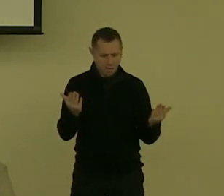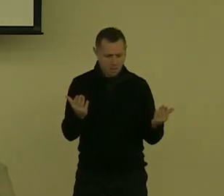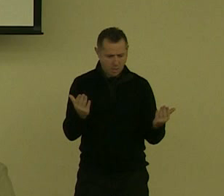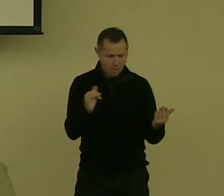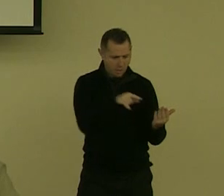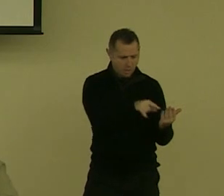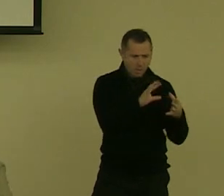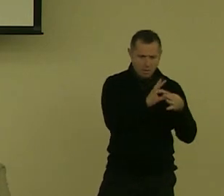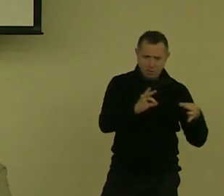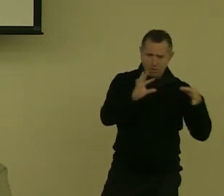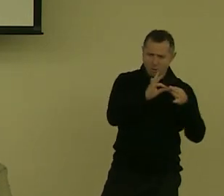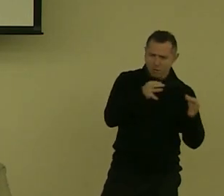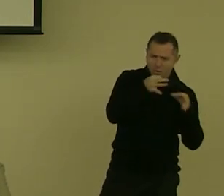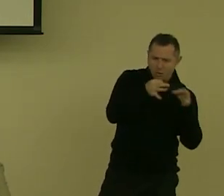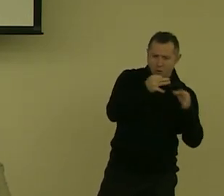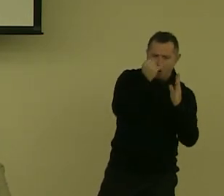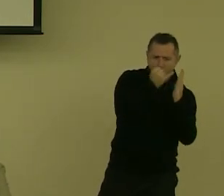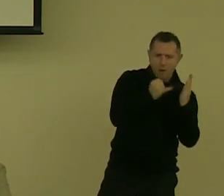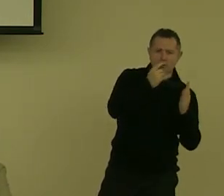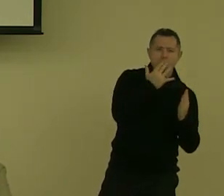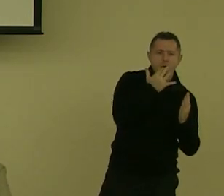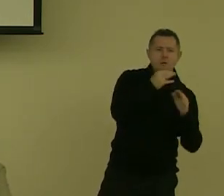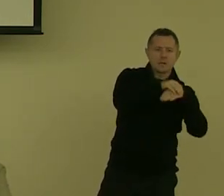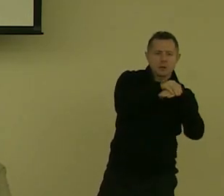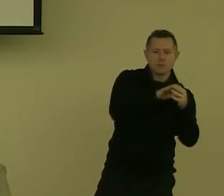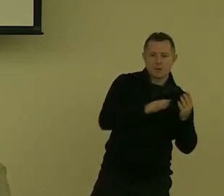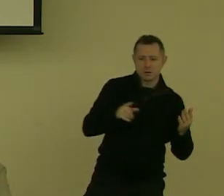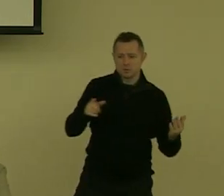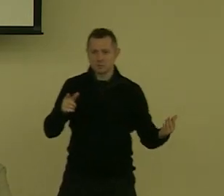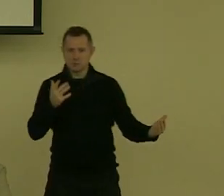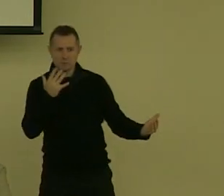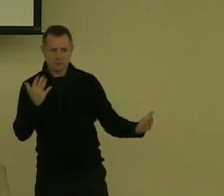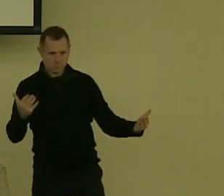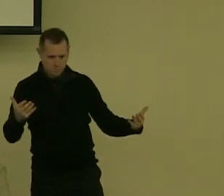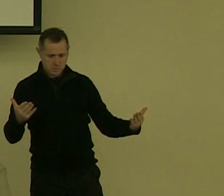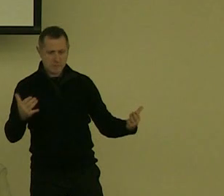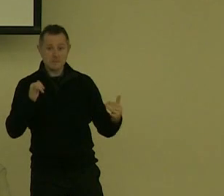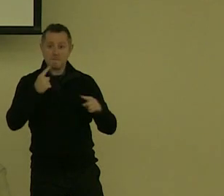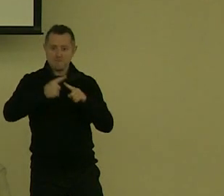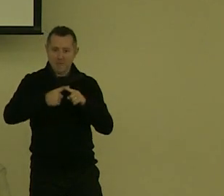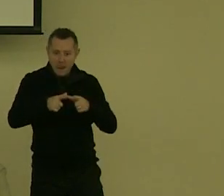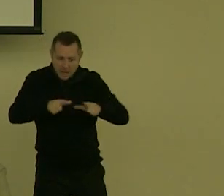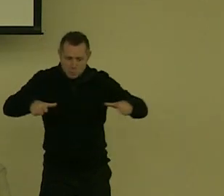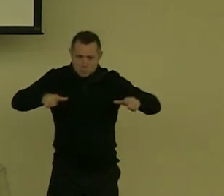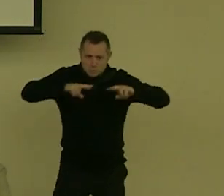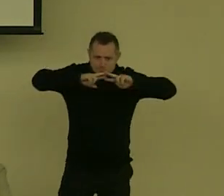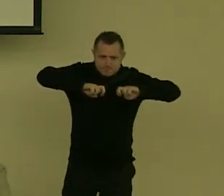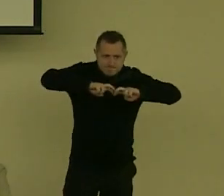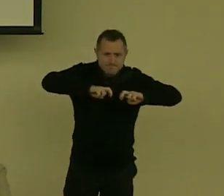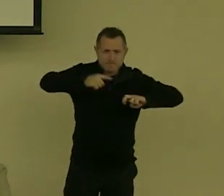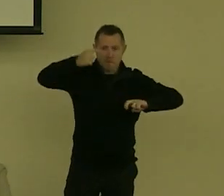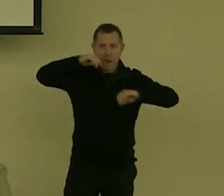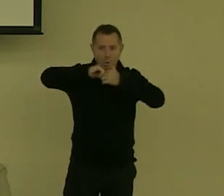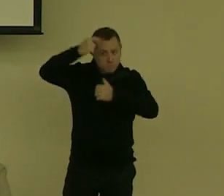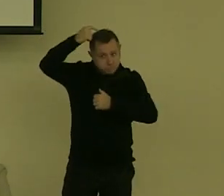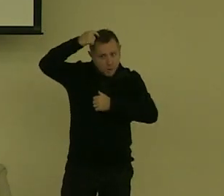they picked it up, would look at the structural right. elements and even neurocognitive work on it